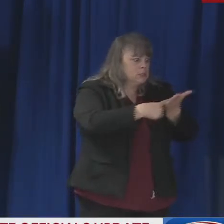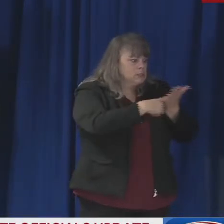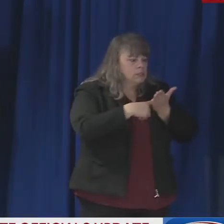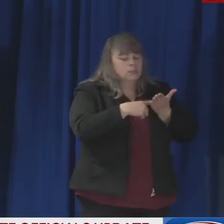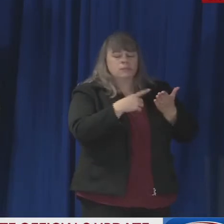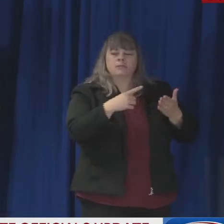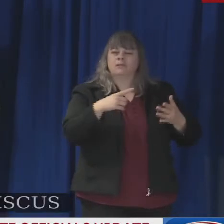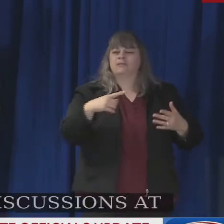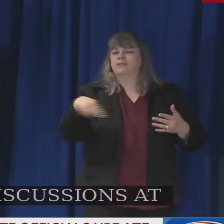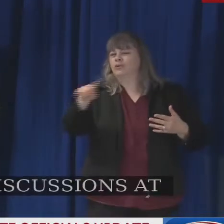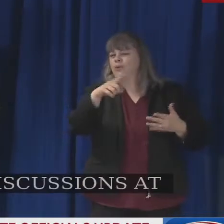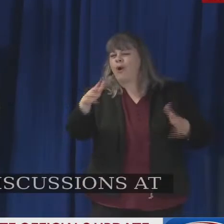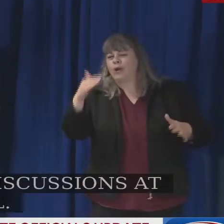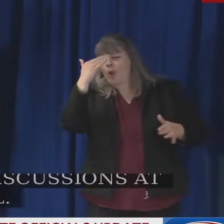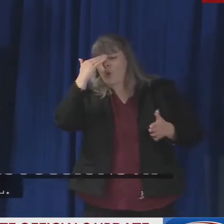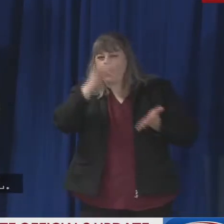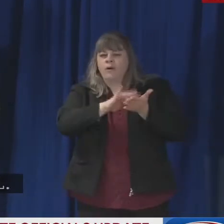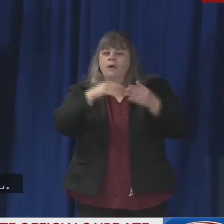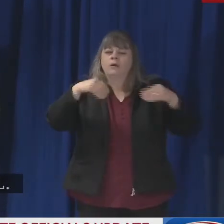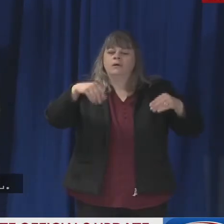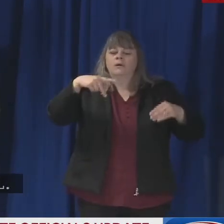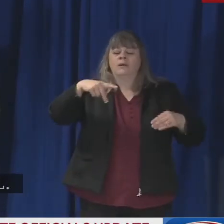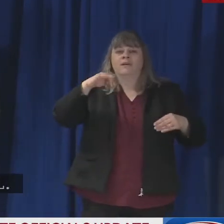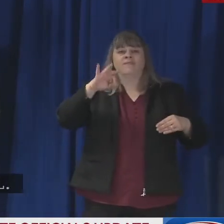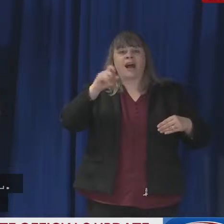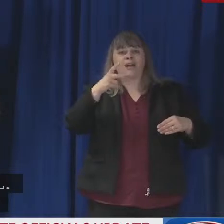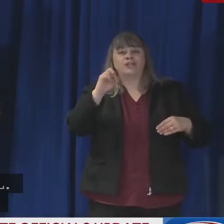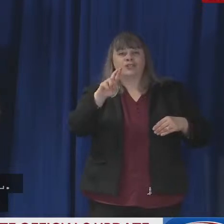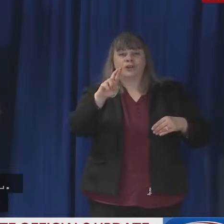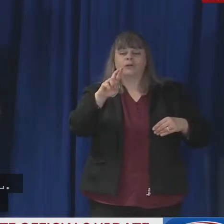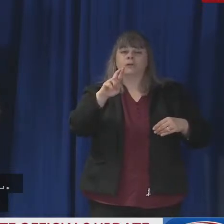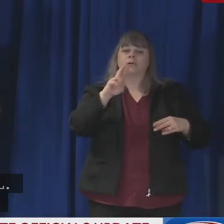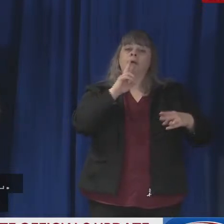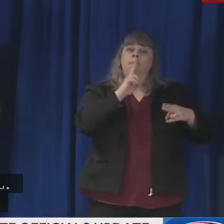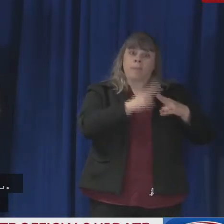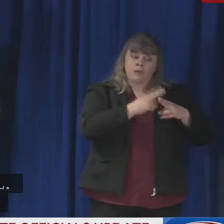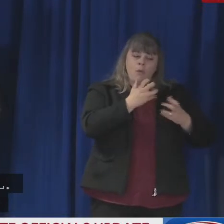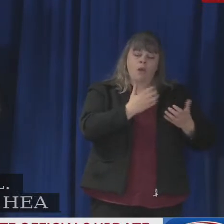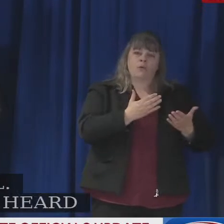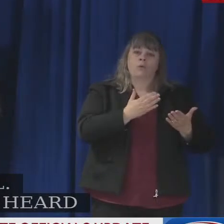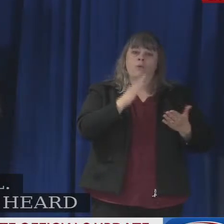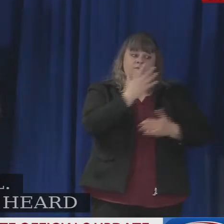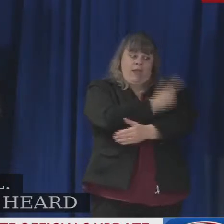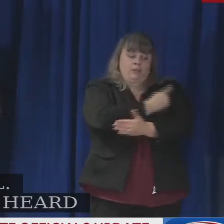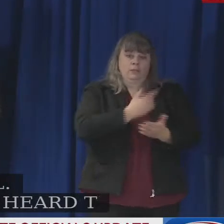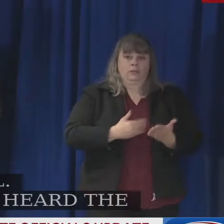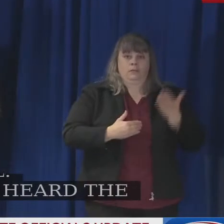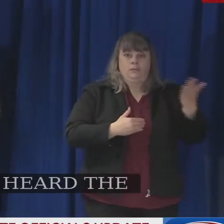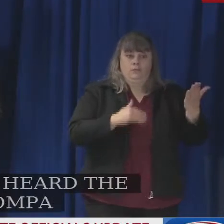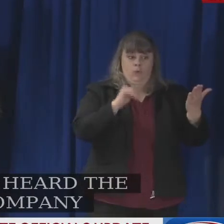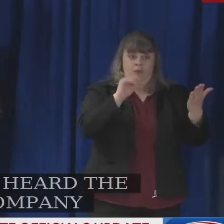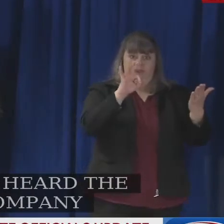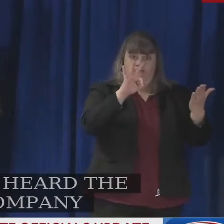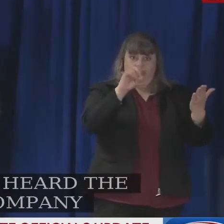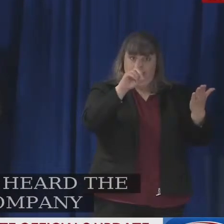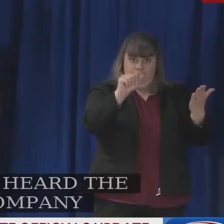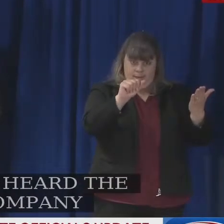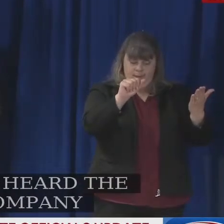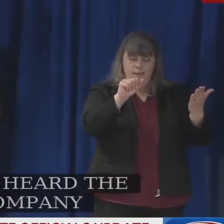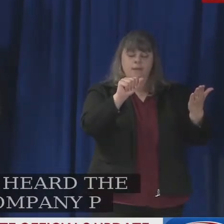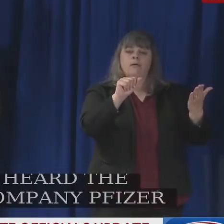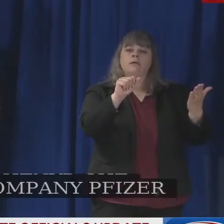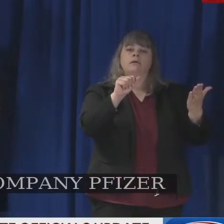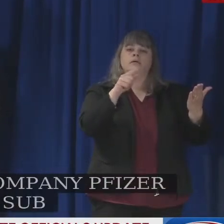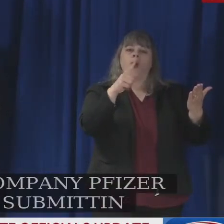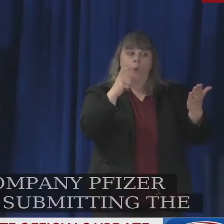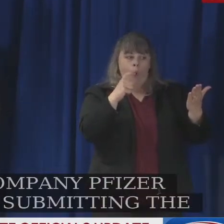that the pharmaceutical company Pfizer was talking about submitting their vaccine to the FDA for consideration of, as you